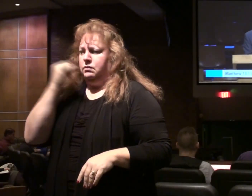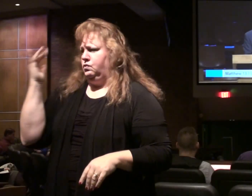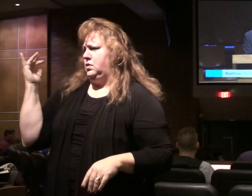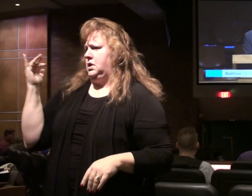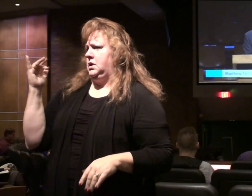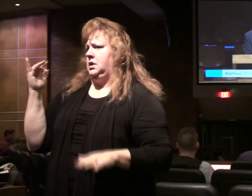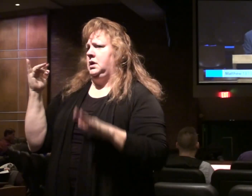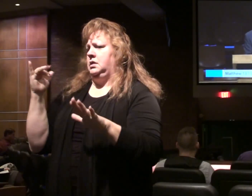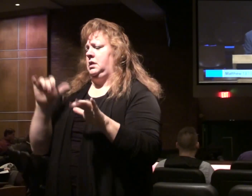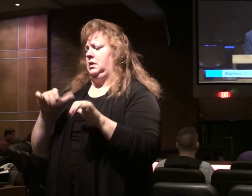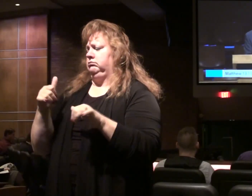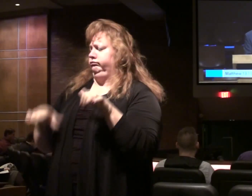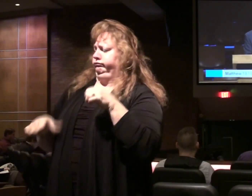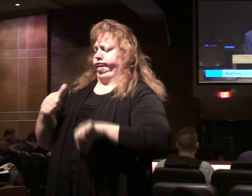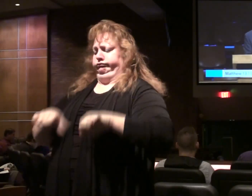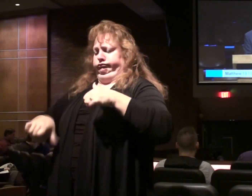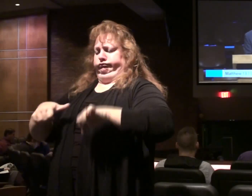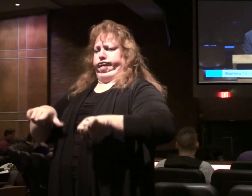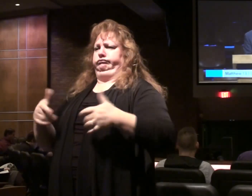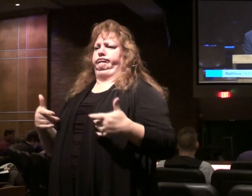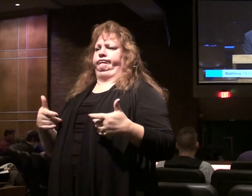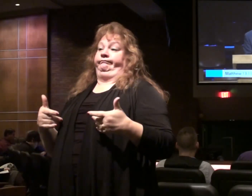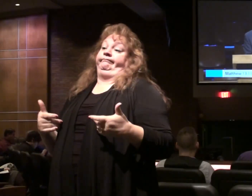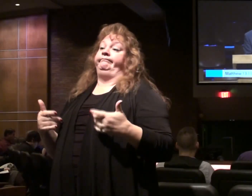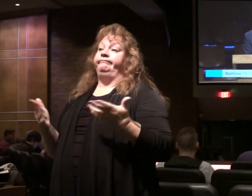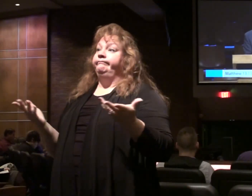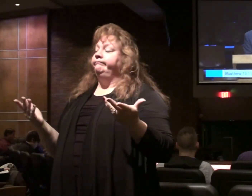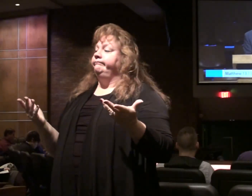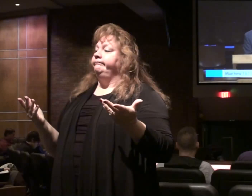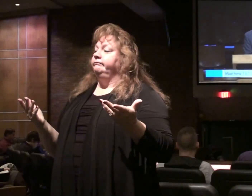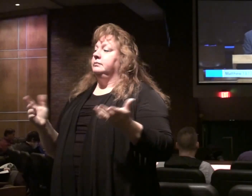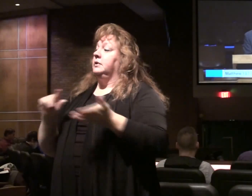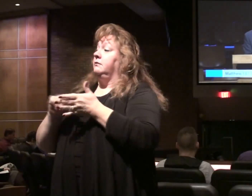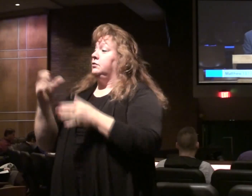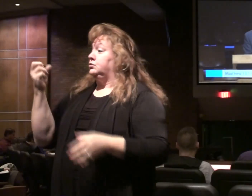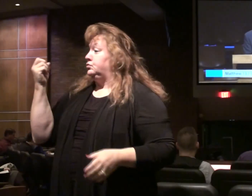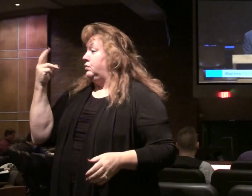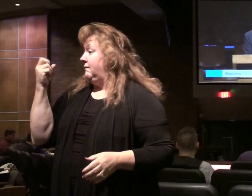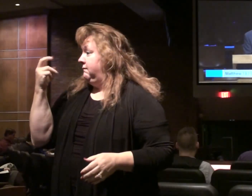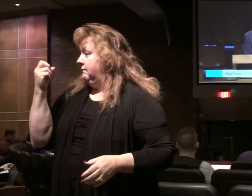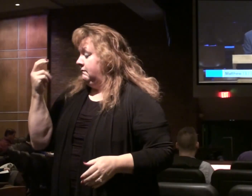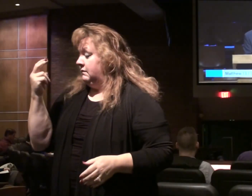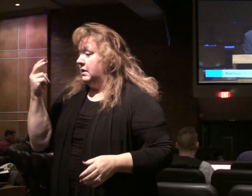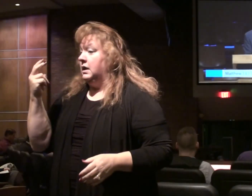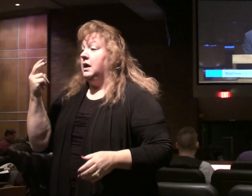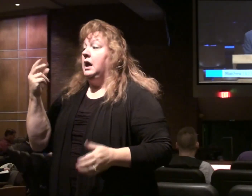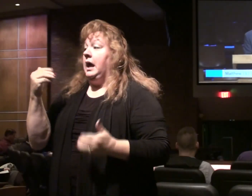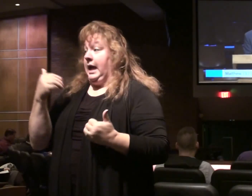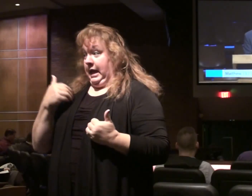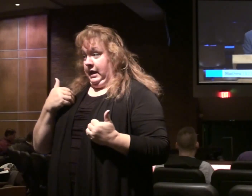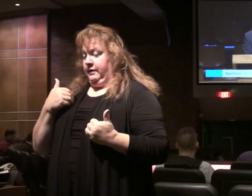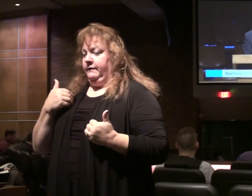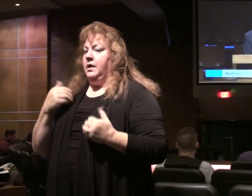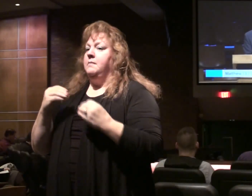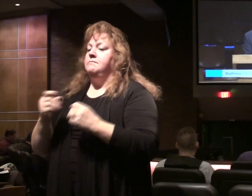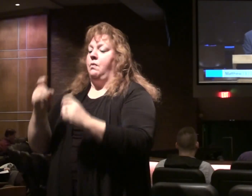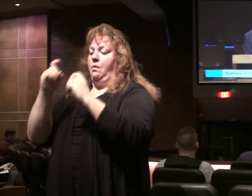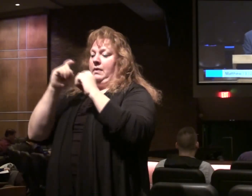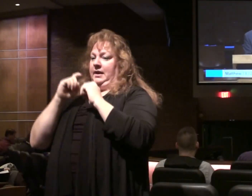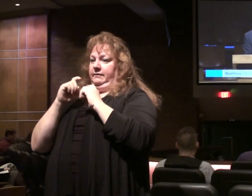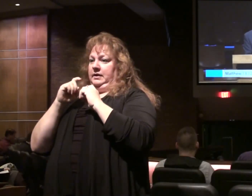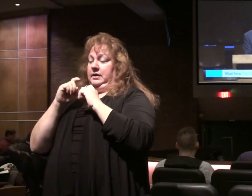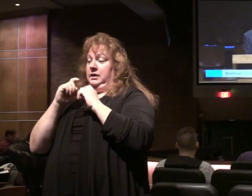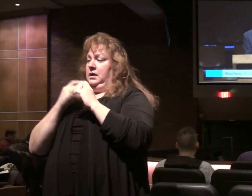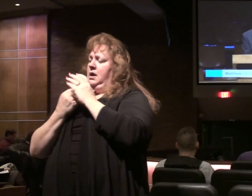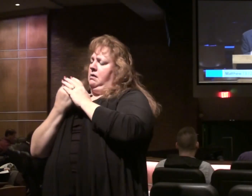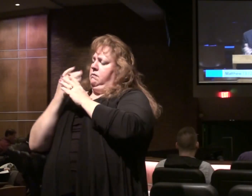because of their continued rejection of him. Verse 12, whoever has, more shall be given. He will have abundance. Whoever